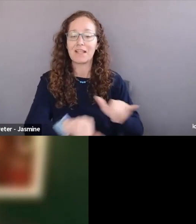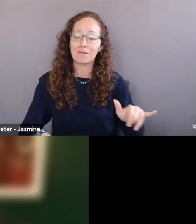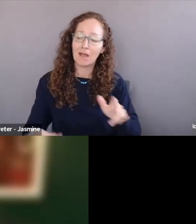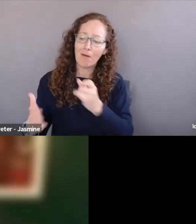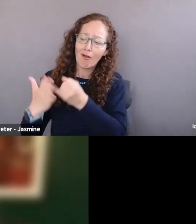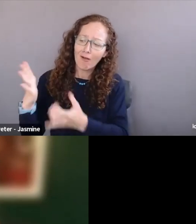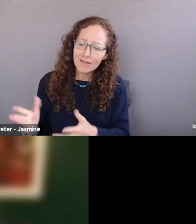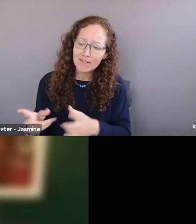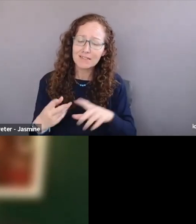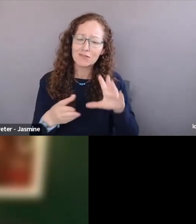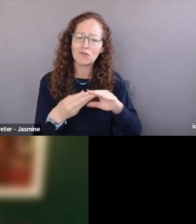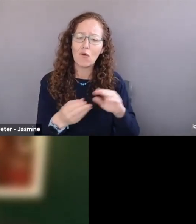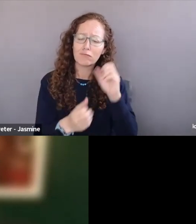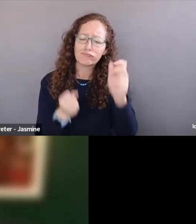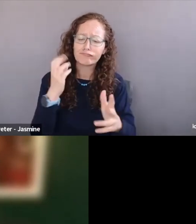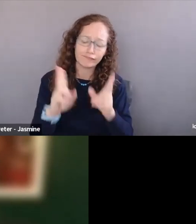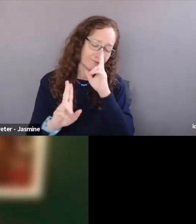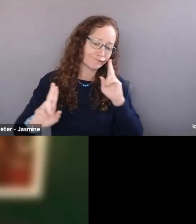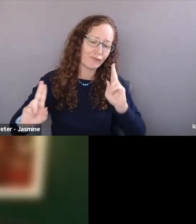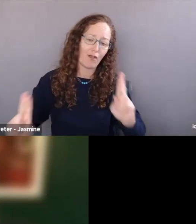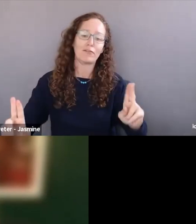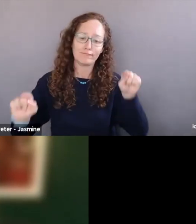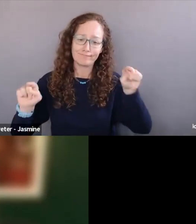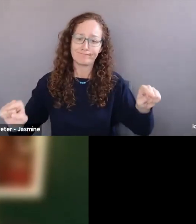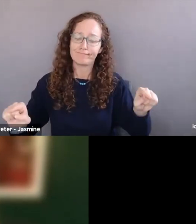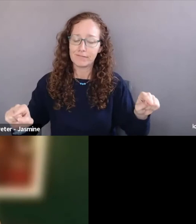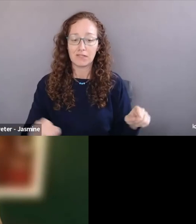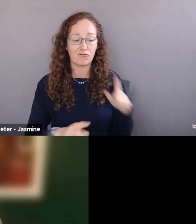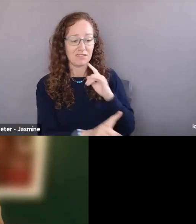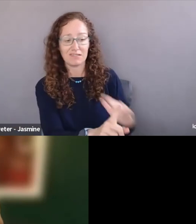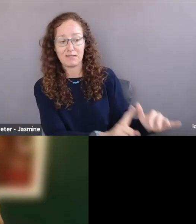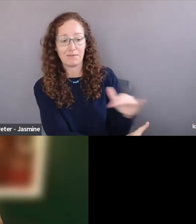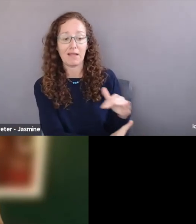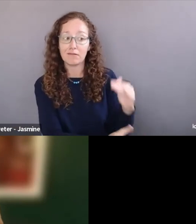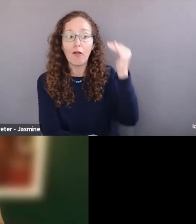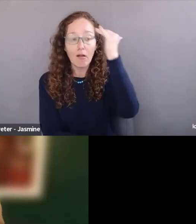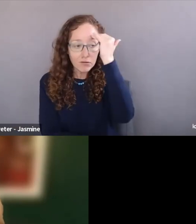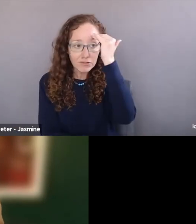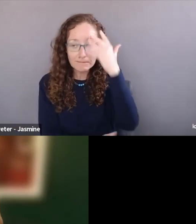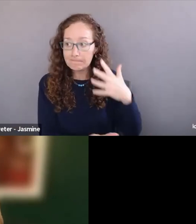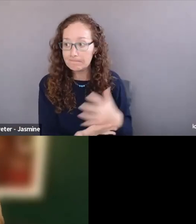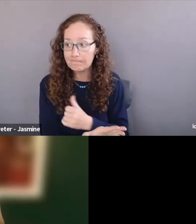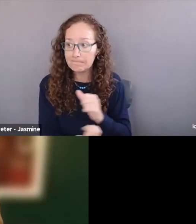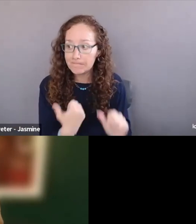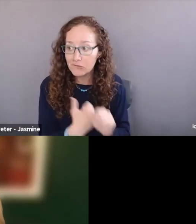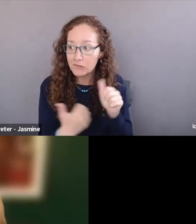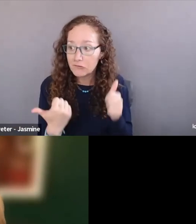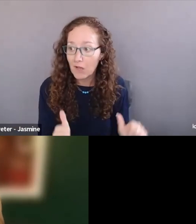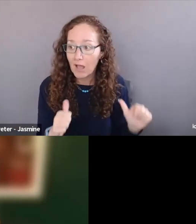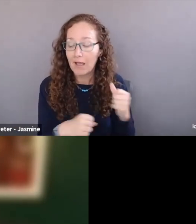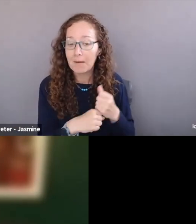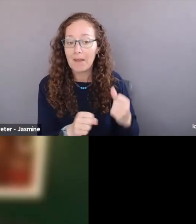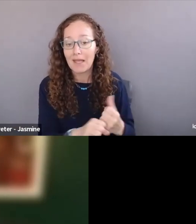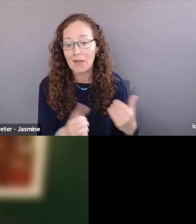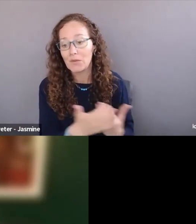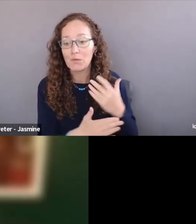place that very, very consciously was taking risks to make new experiences and standing for the truth